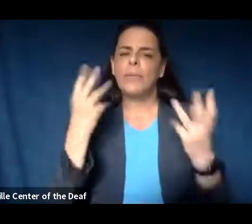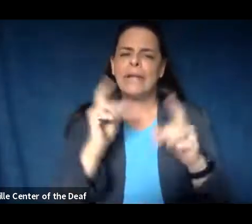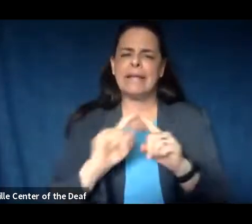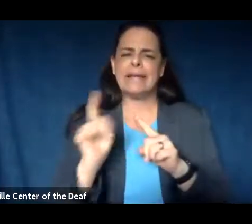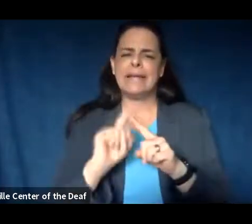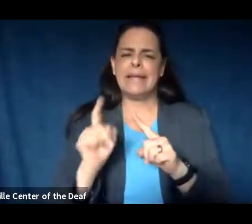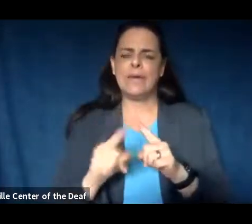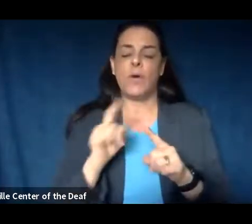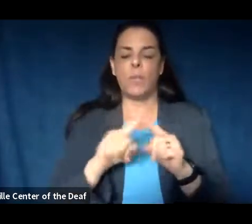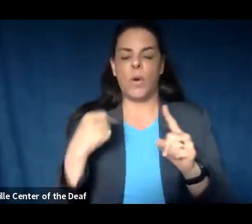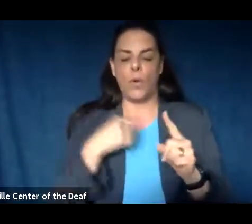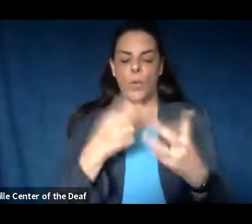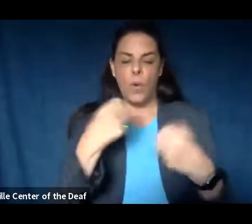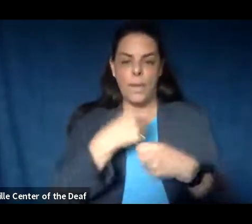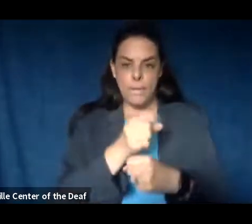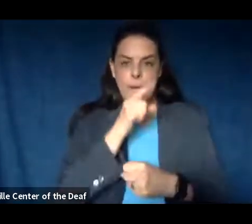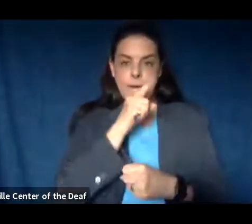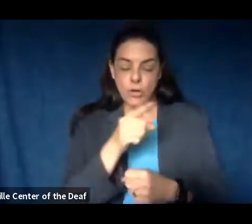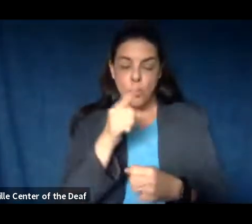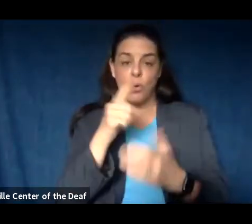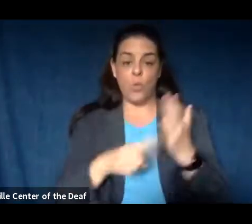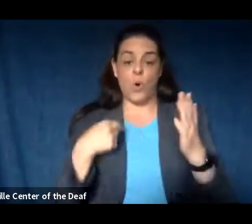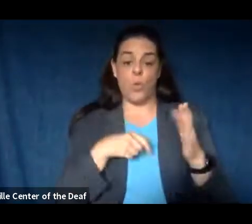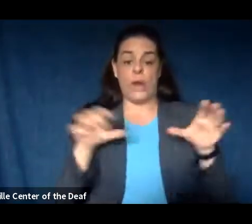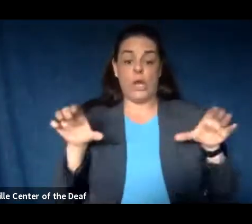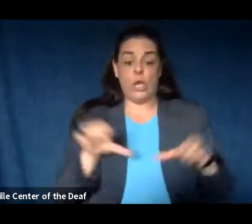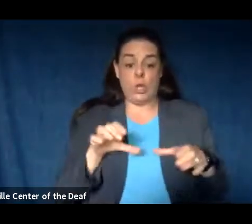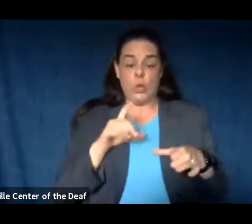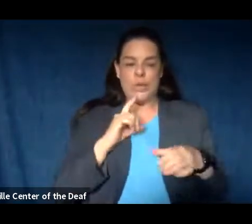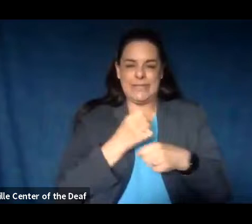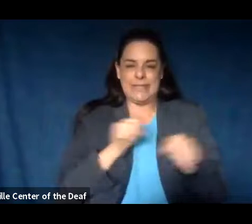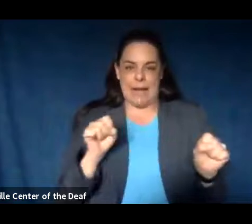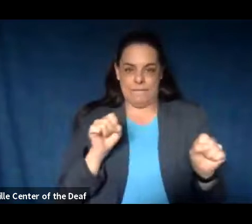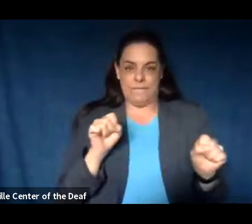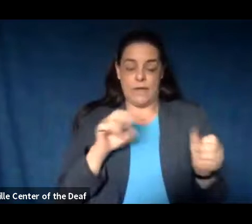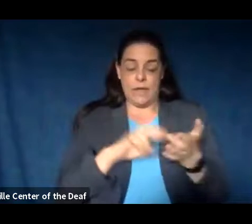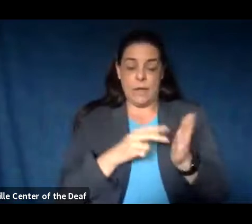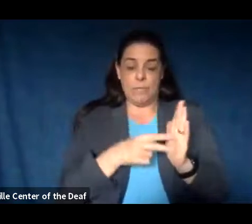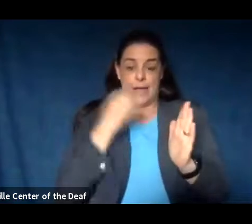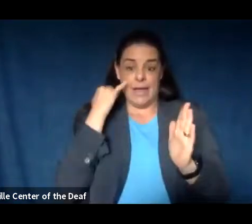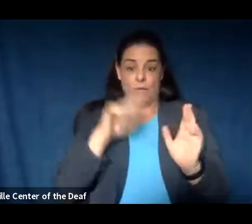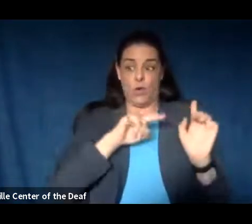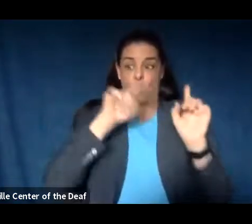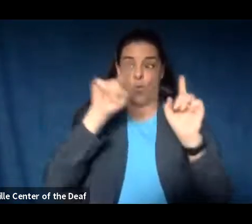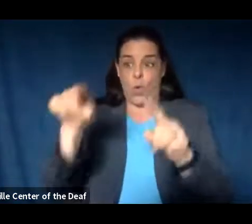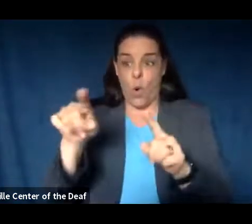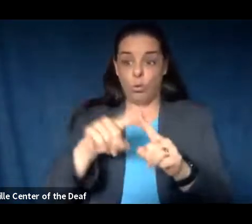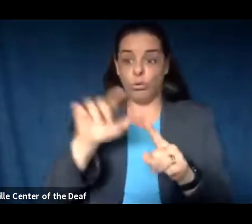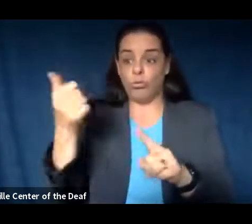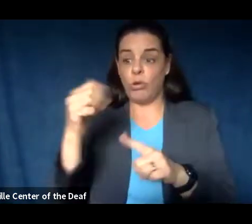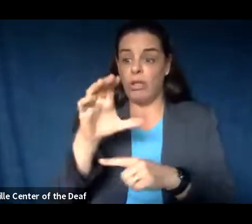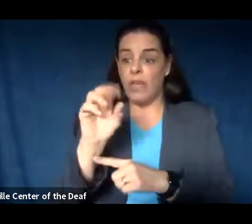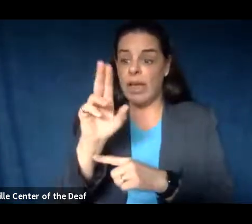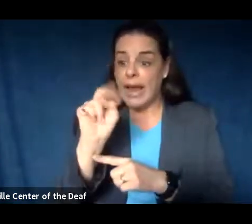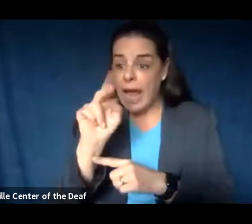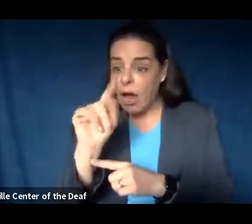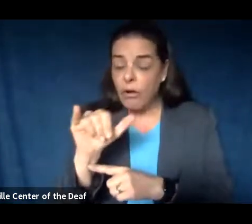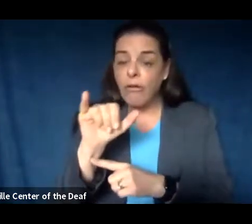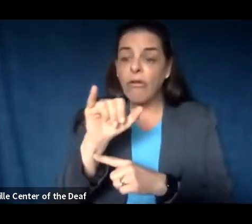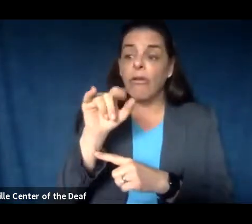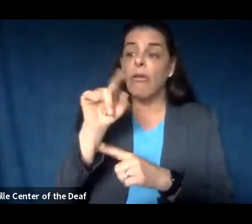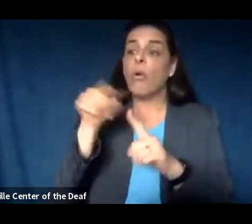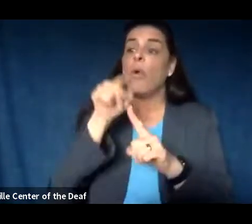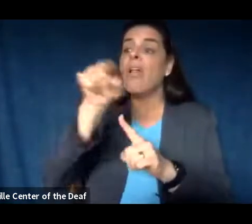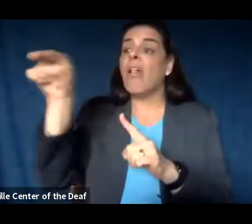but we want to make sure that what we do is we do it safe. So if you do go out to a neighboring county or anywhere when businesses